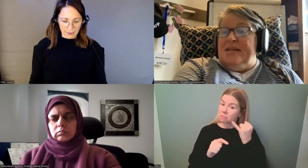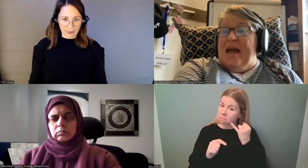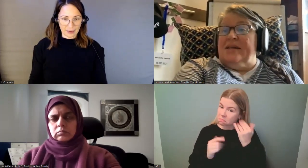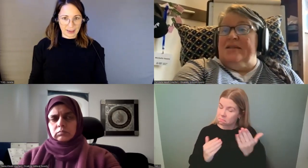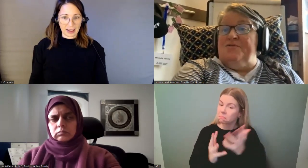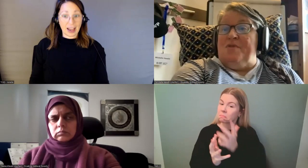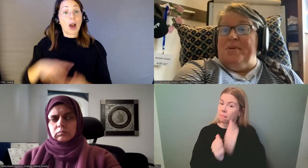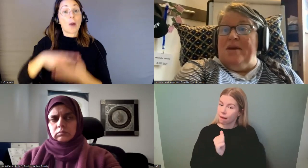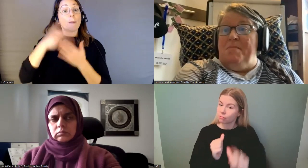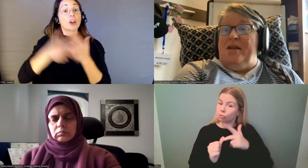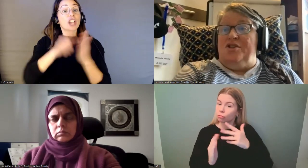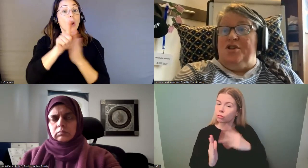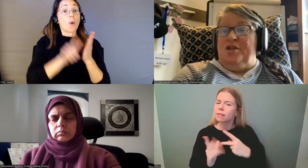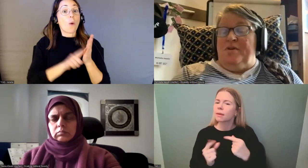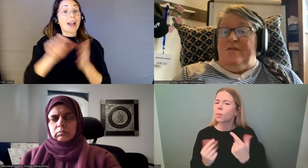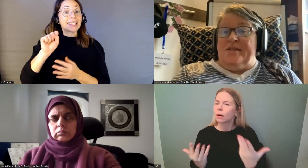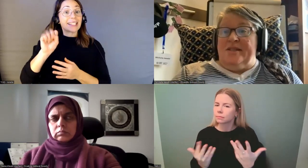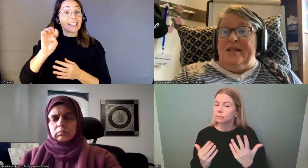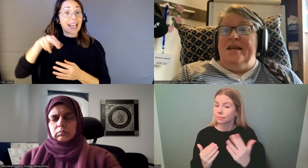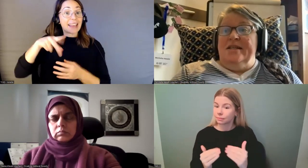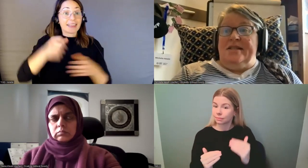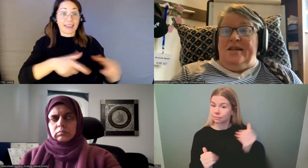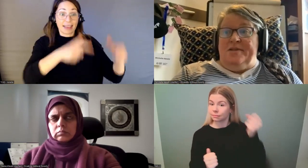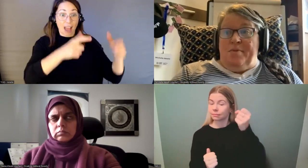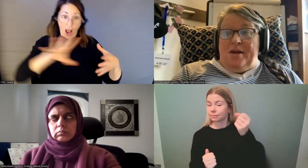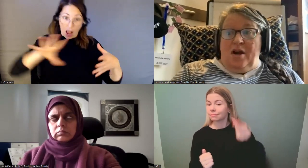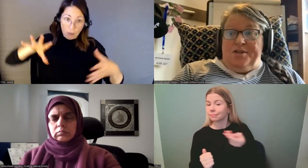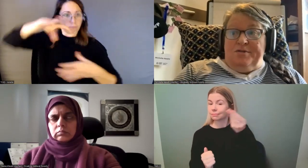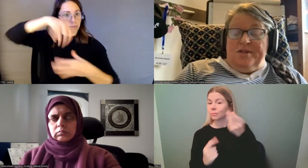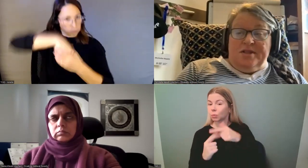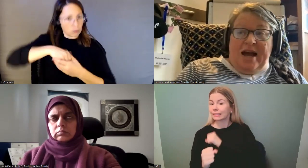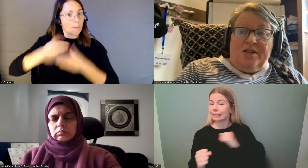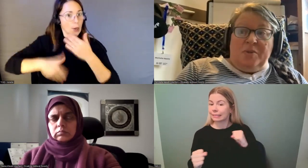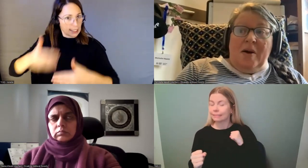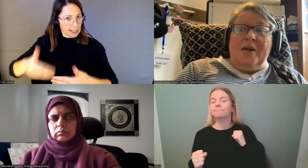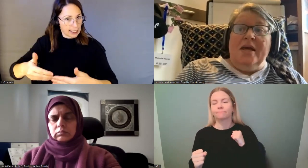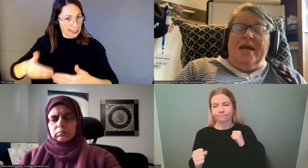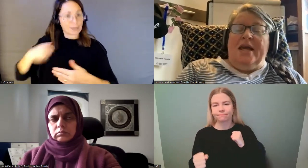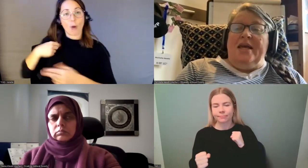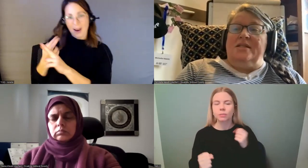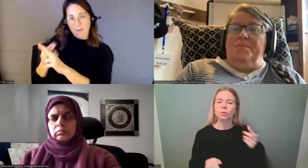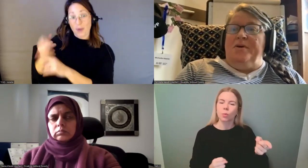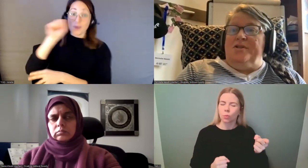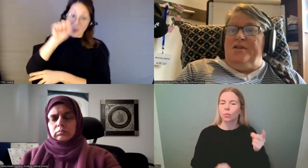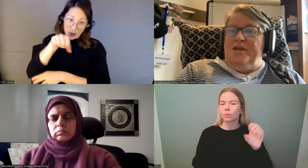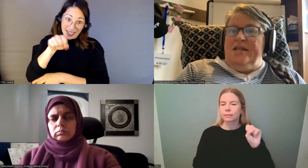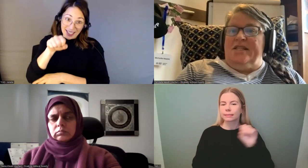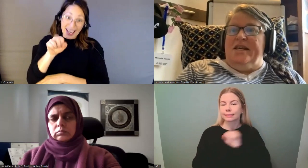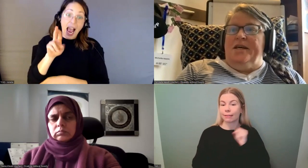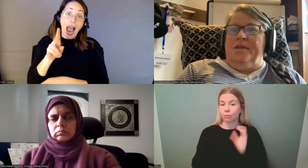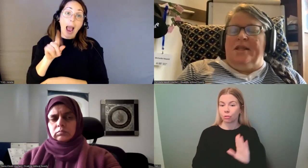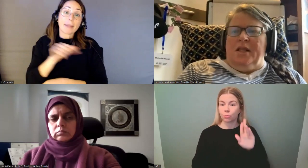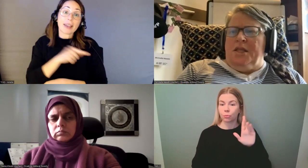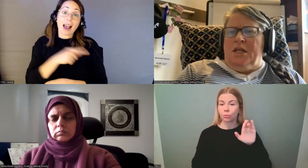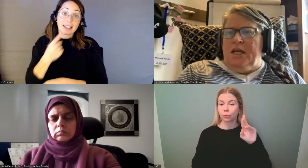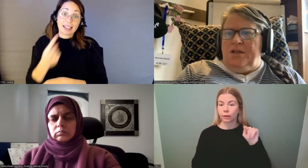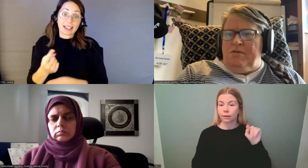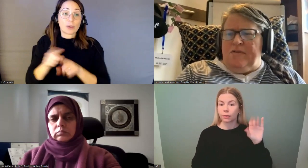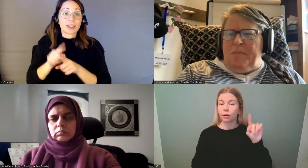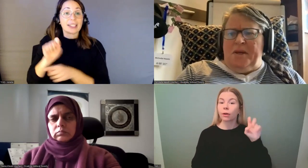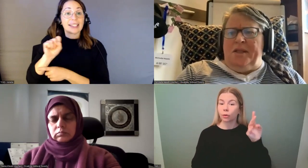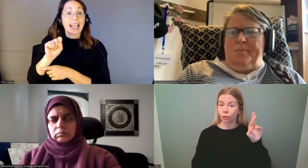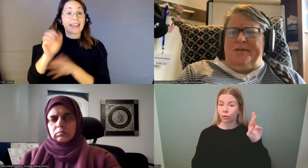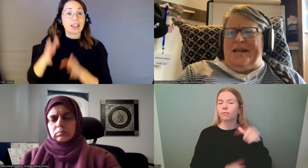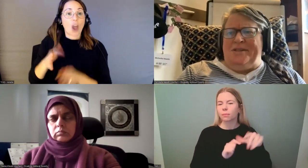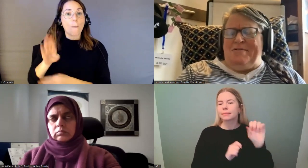what happens next. As Rabia mentioned previously, Senator Brent Cotter of Saskatchewan, he is the person that is the